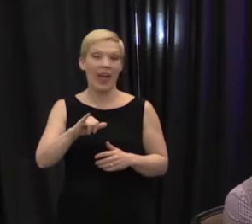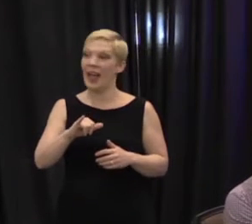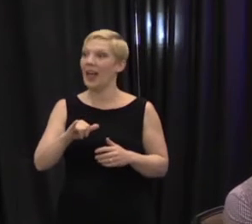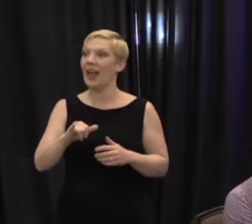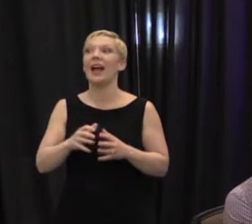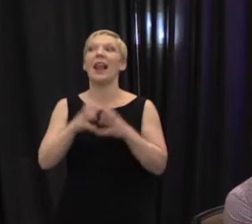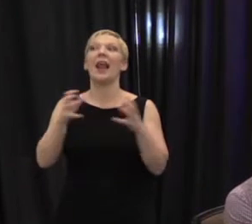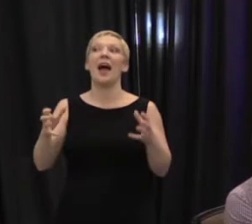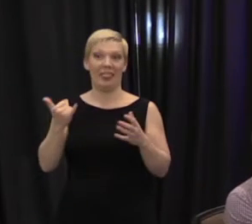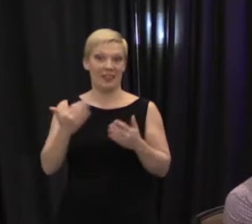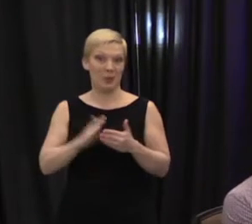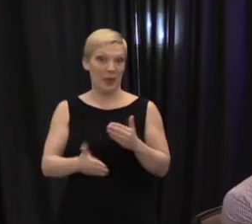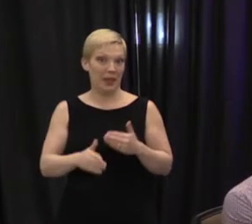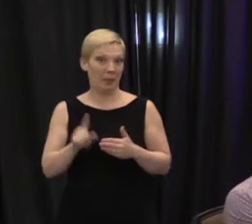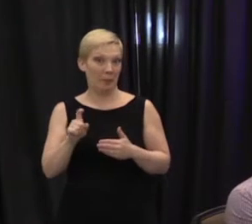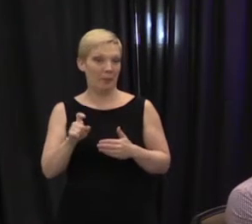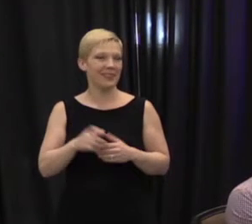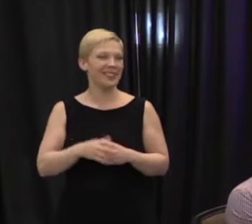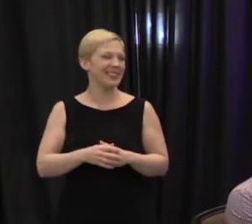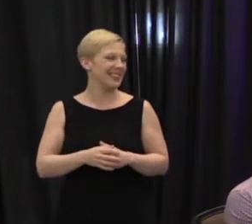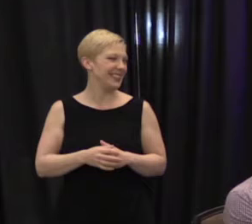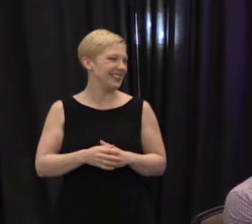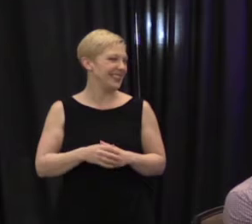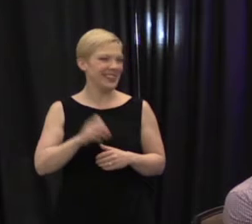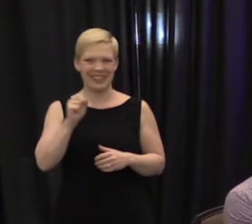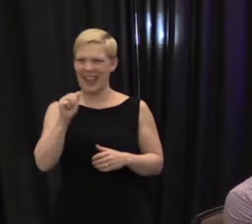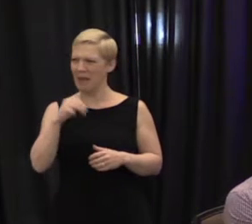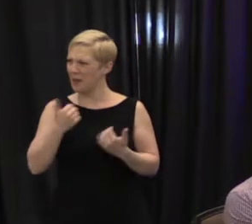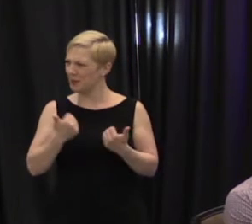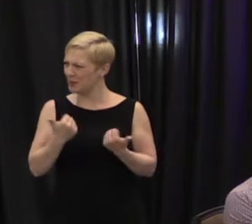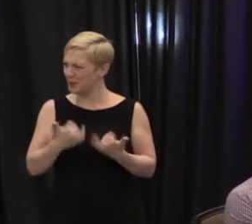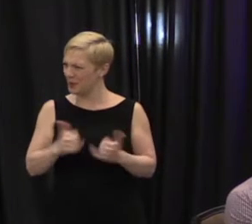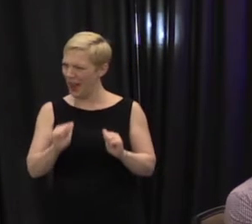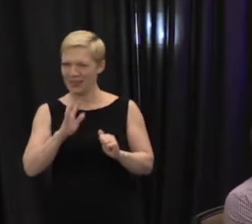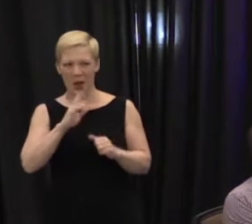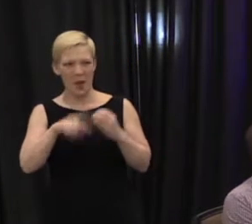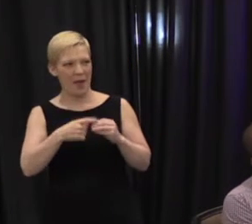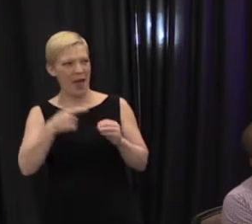Closer. Dude, I'm trying to talk about suicide Oh, here. I'm so sorry.